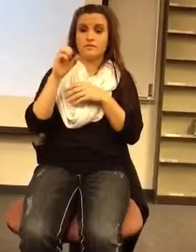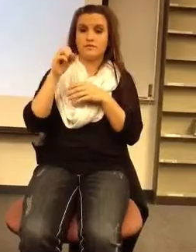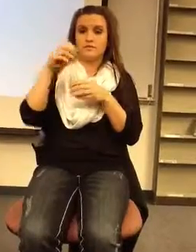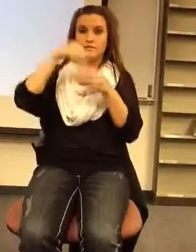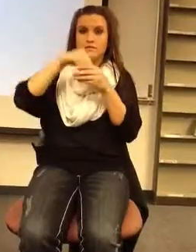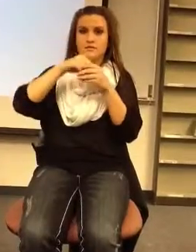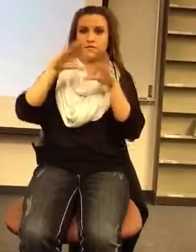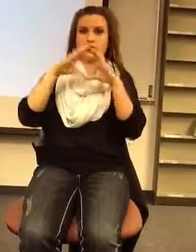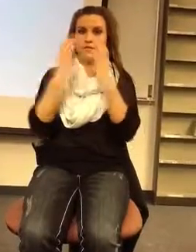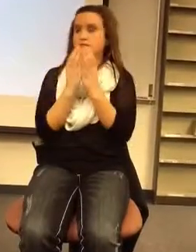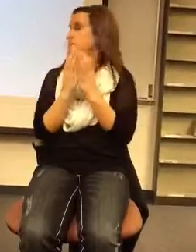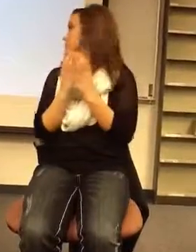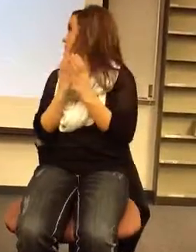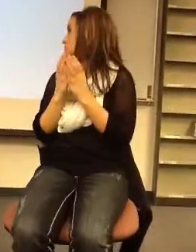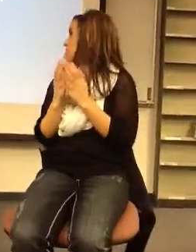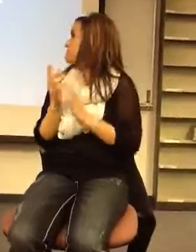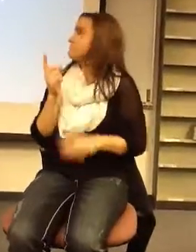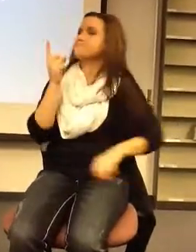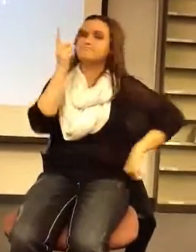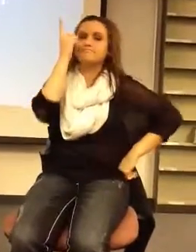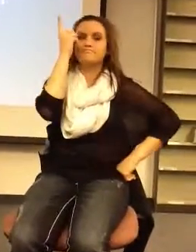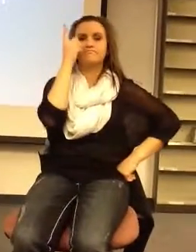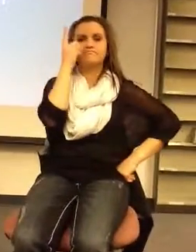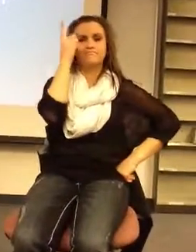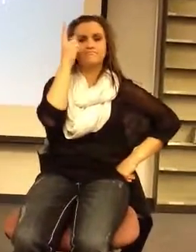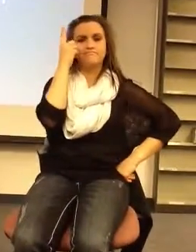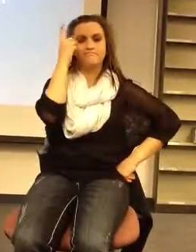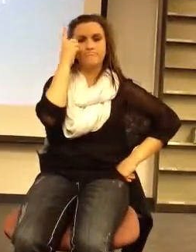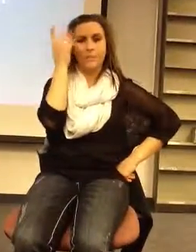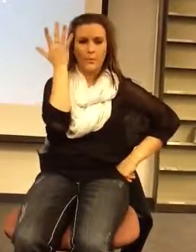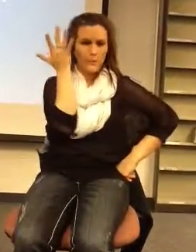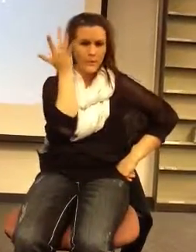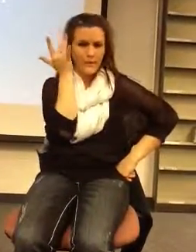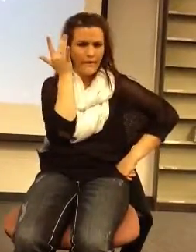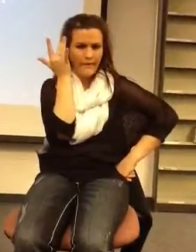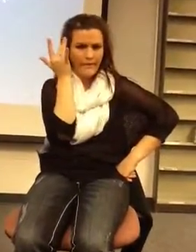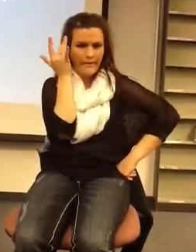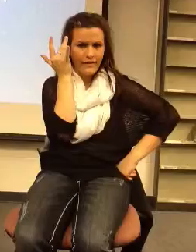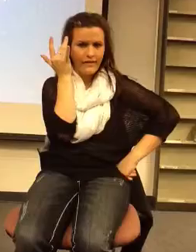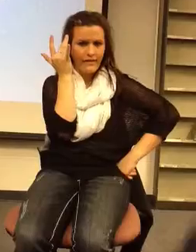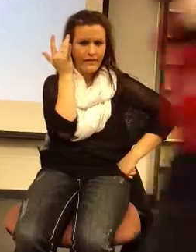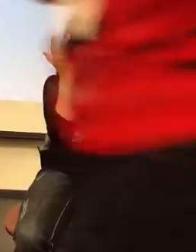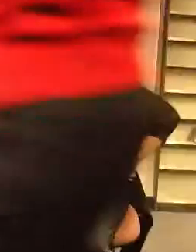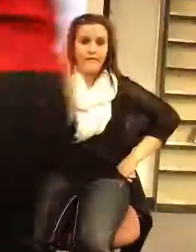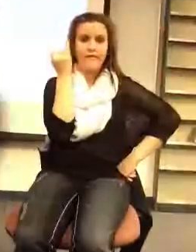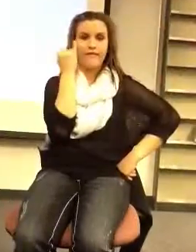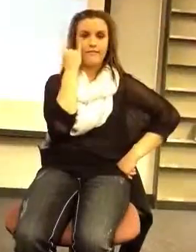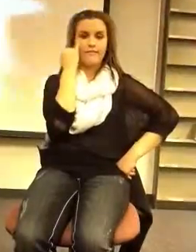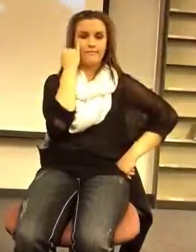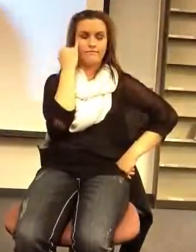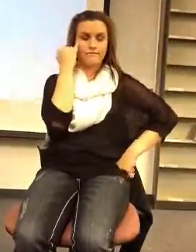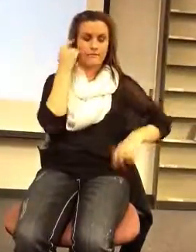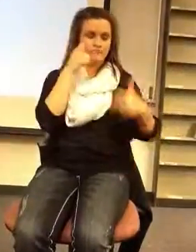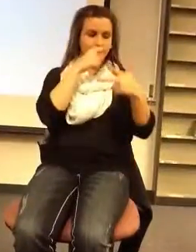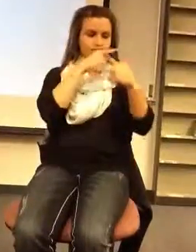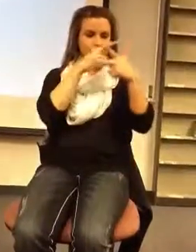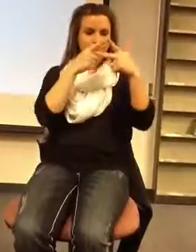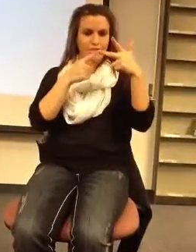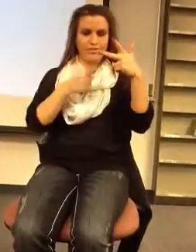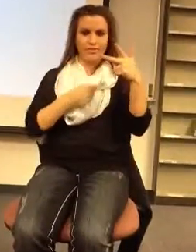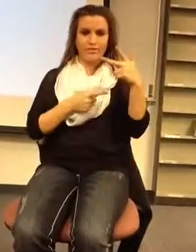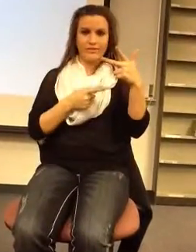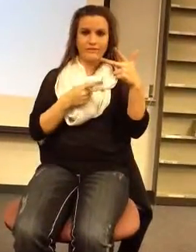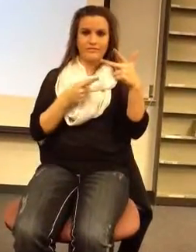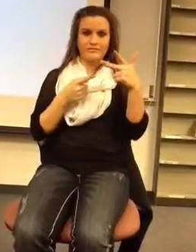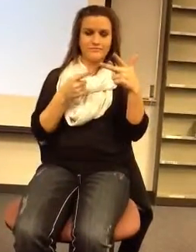So you may wonder to yourself, why bother? If we have issues of stereotyping, if we have gender issues,